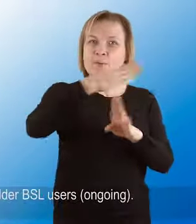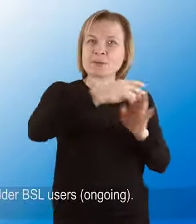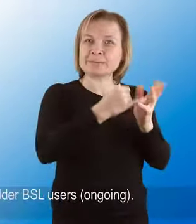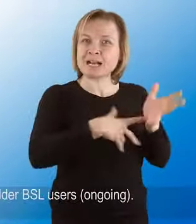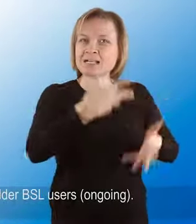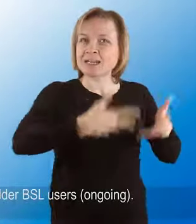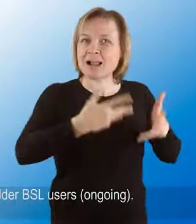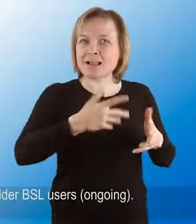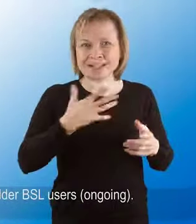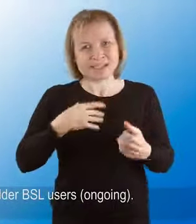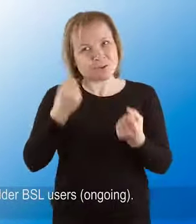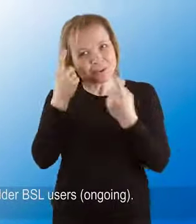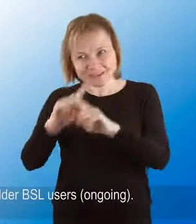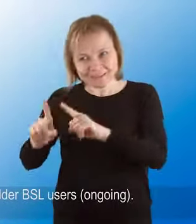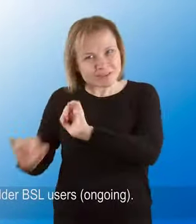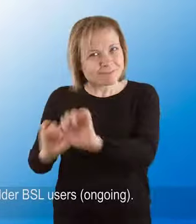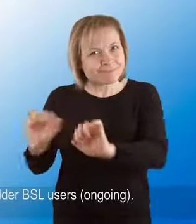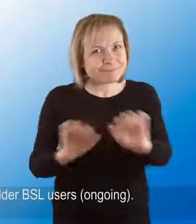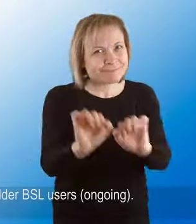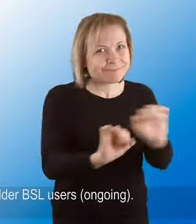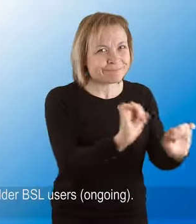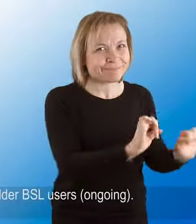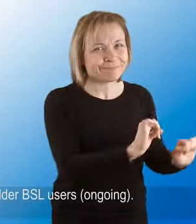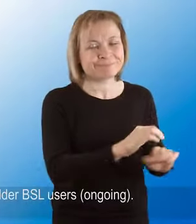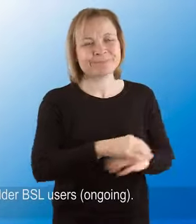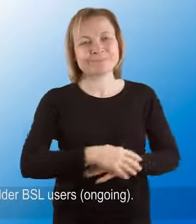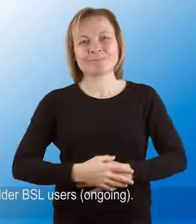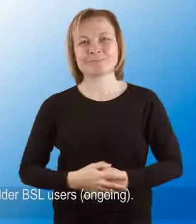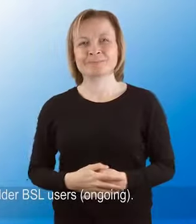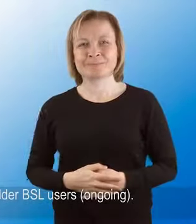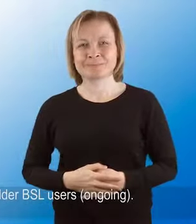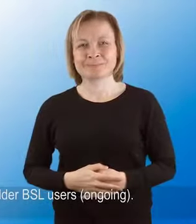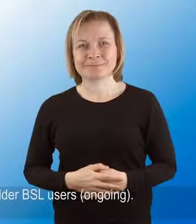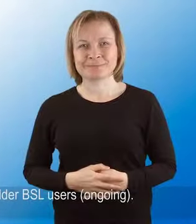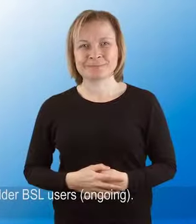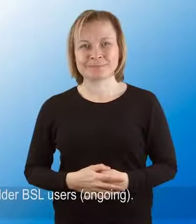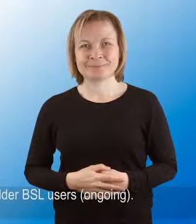in experiences for younger and older BSL users, ongoing.